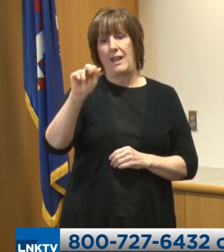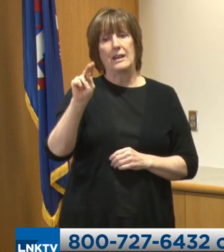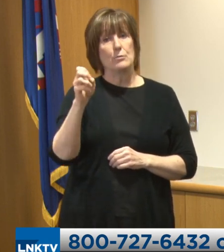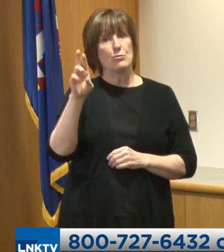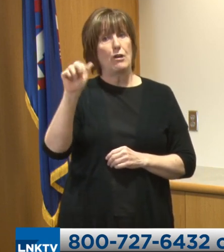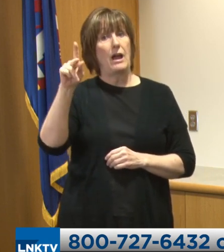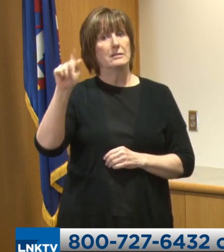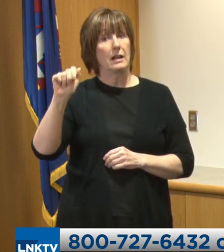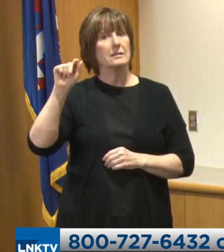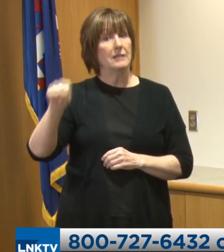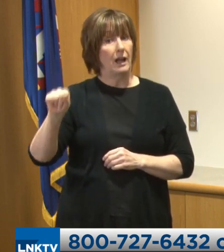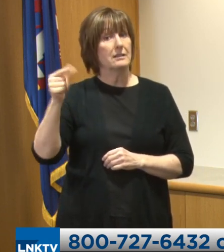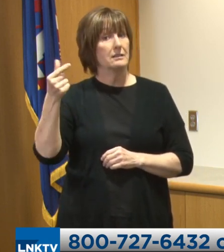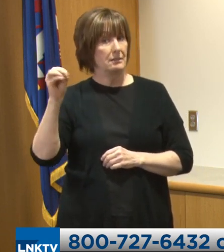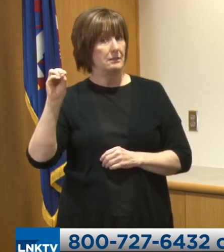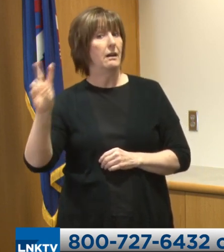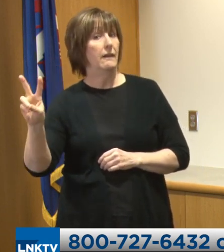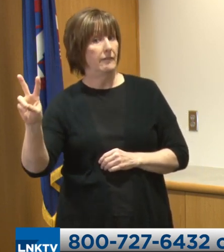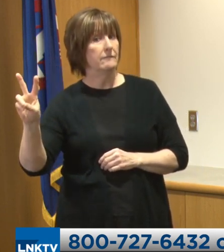ago.consumer@nebraska.gov. Again, that's